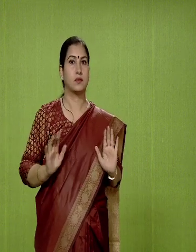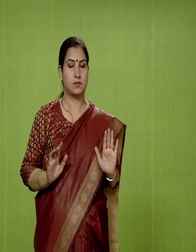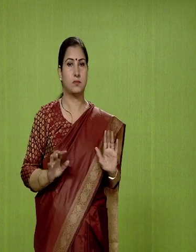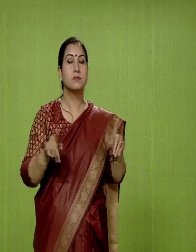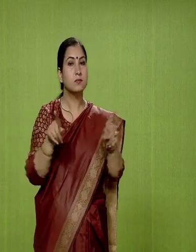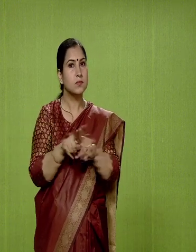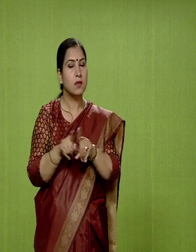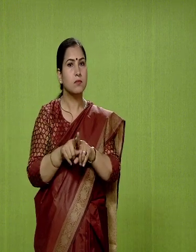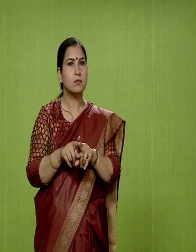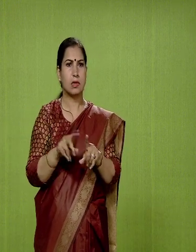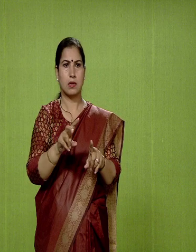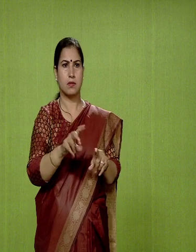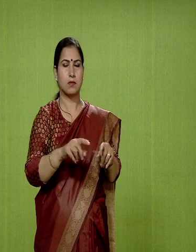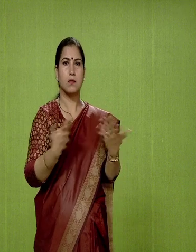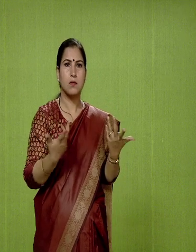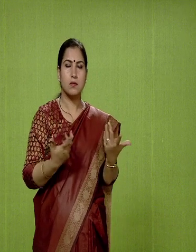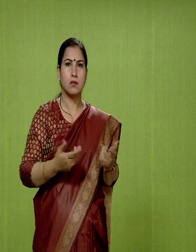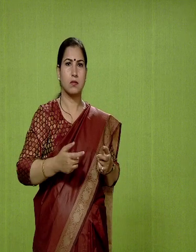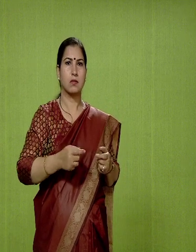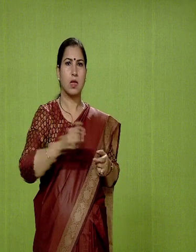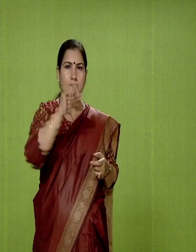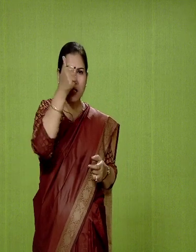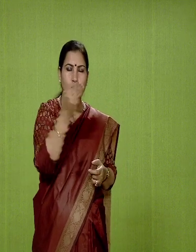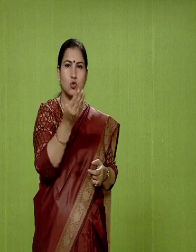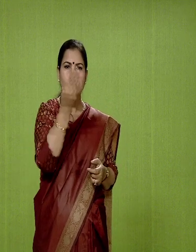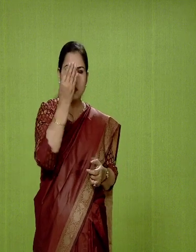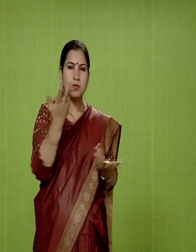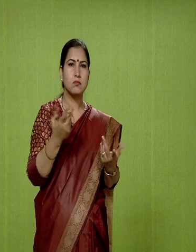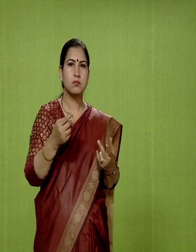and there should be no difference on the basis of religion,